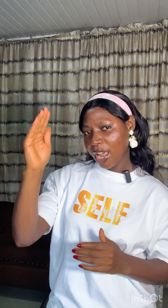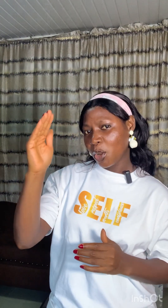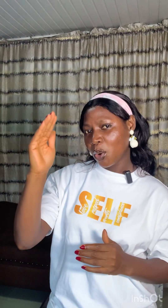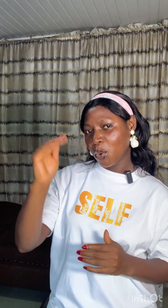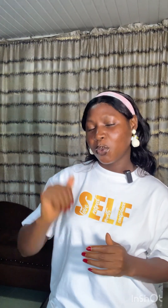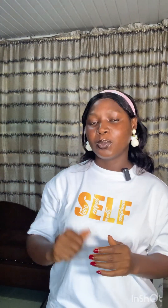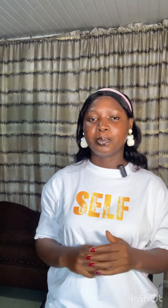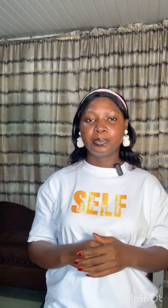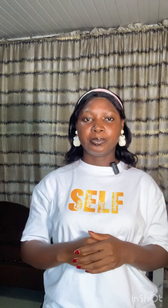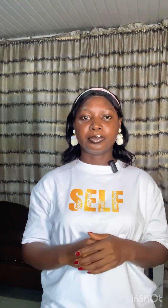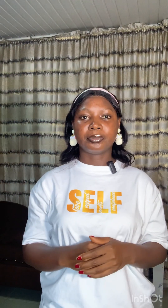Hello.